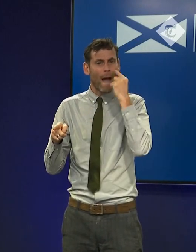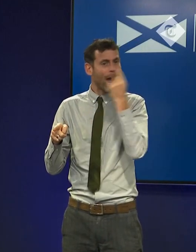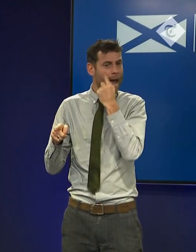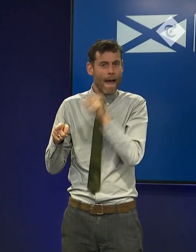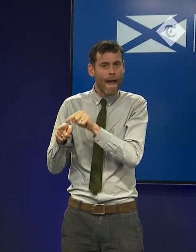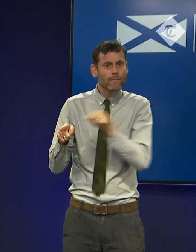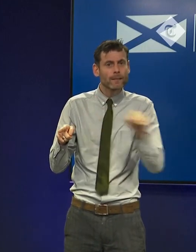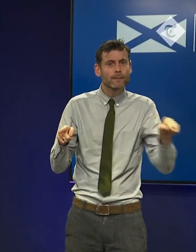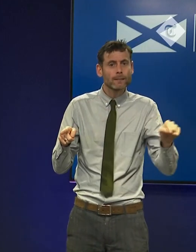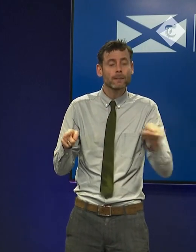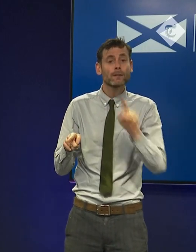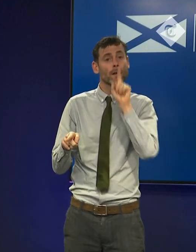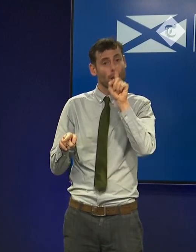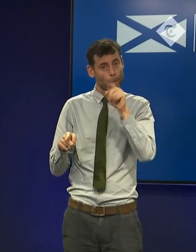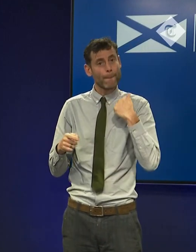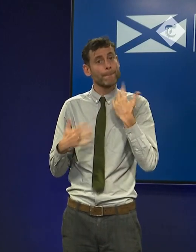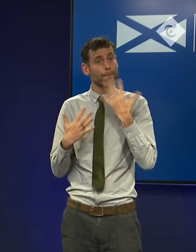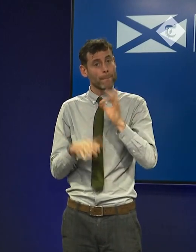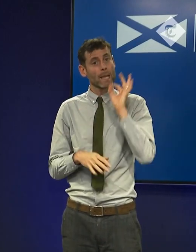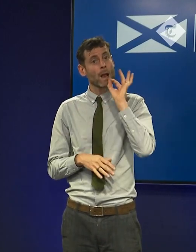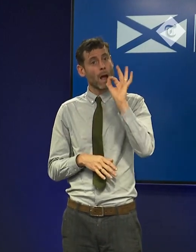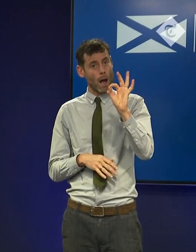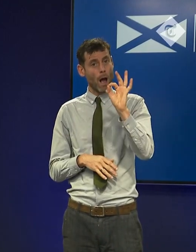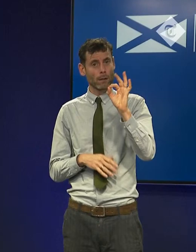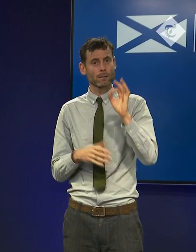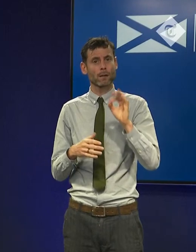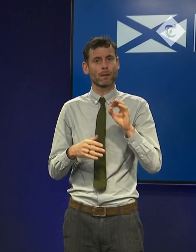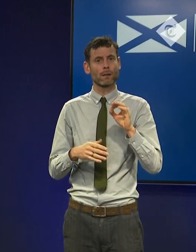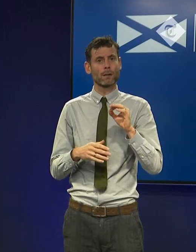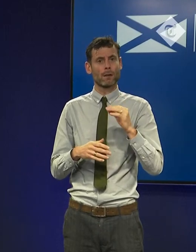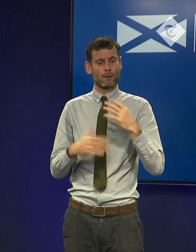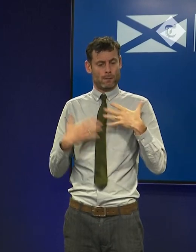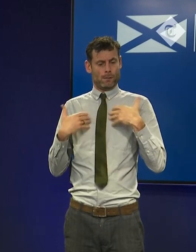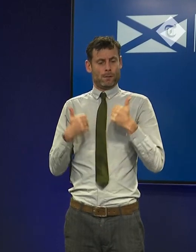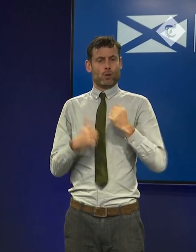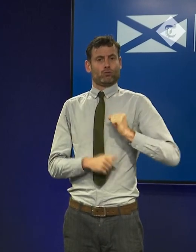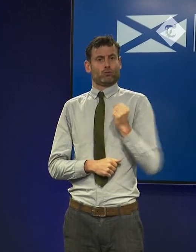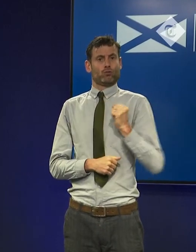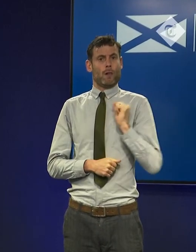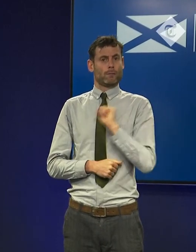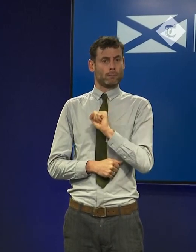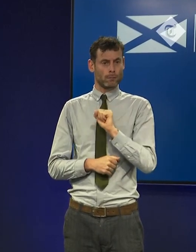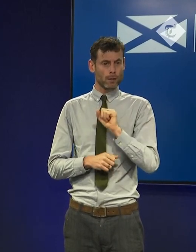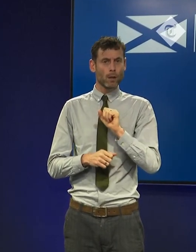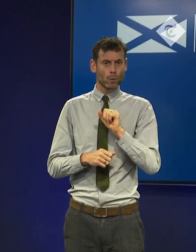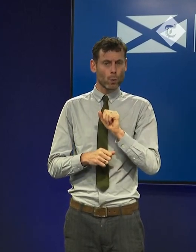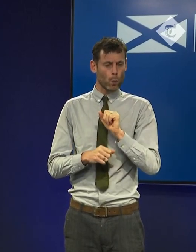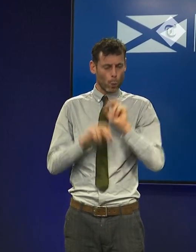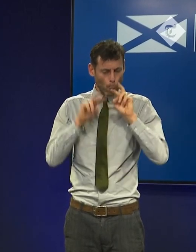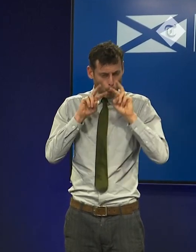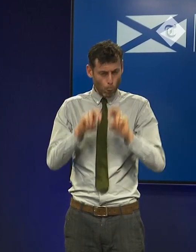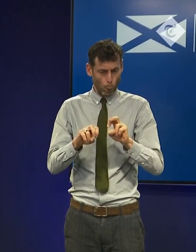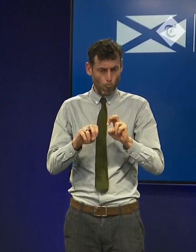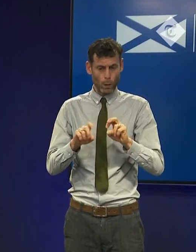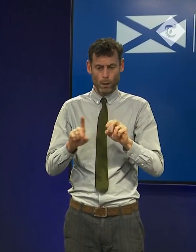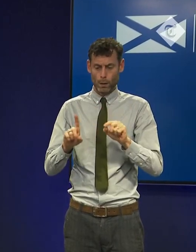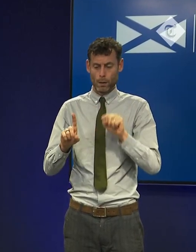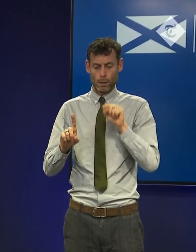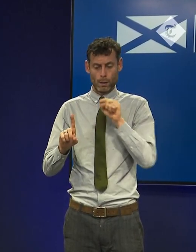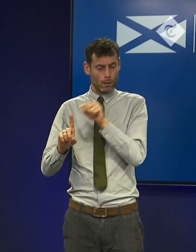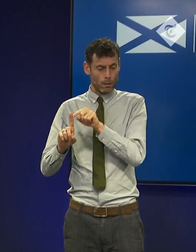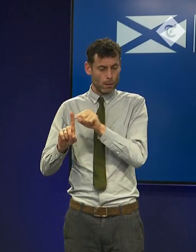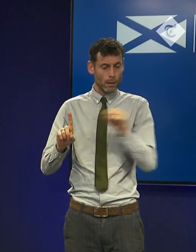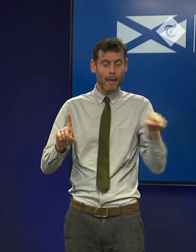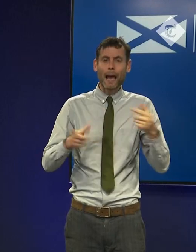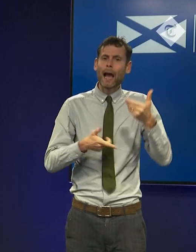asked Public Health Scotland to look especially for any evidence of the single gene dropout